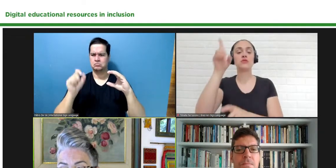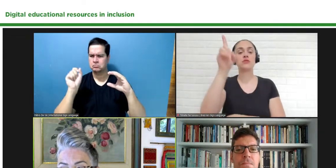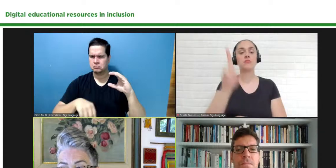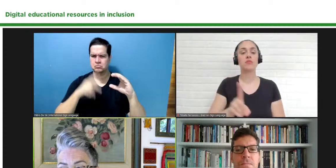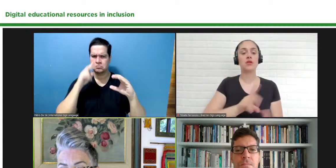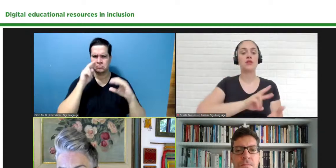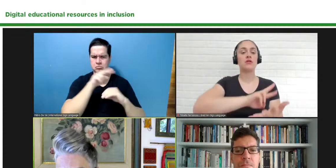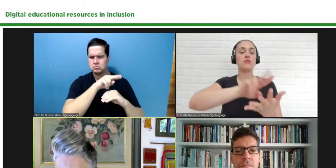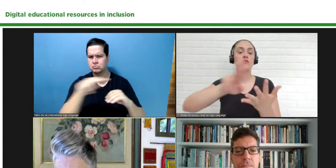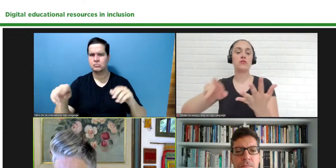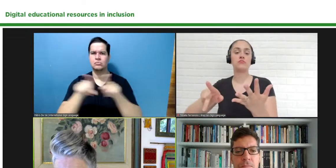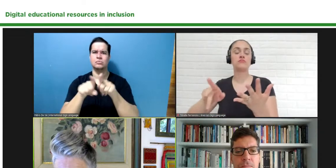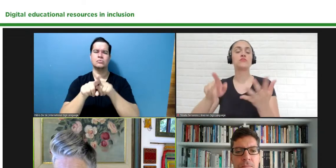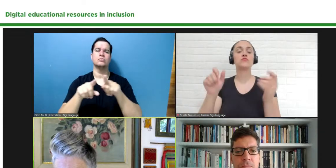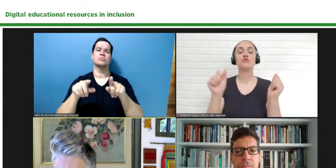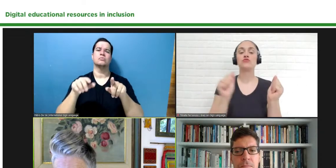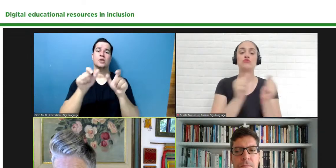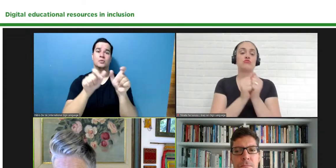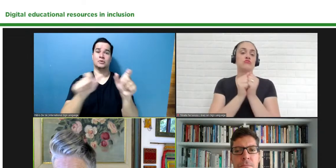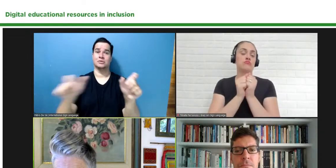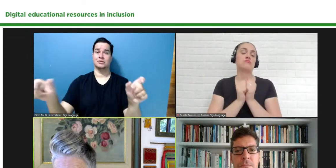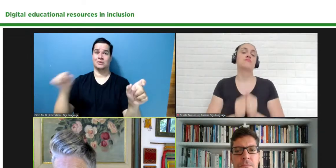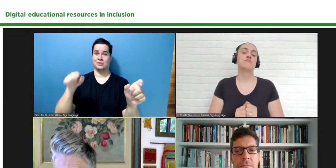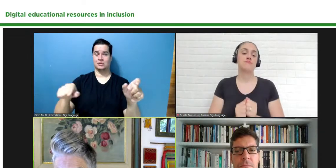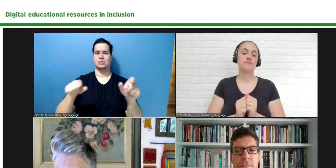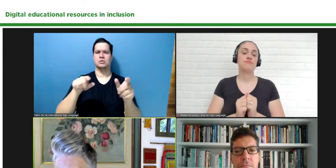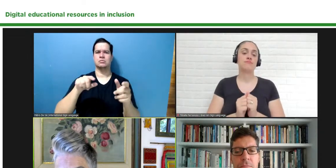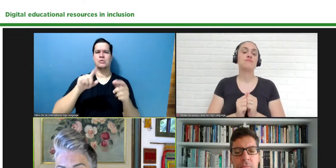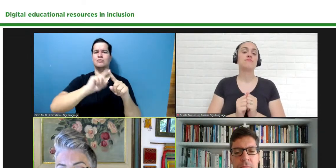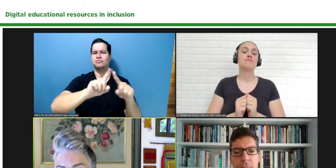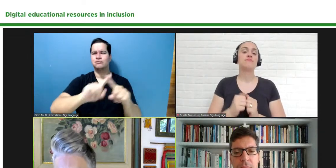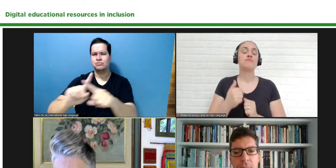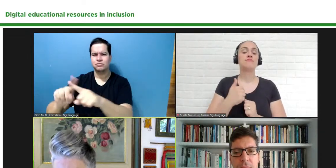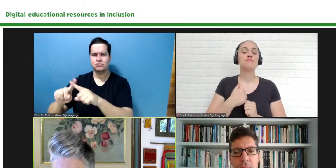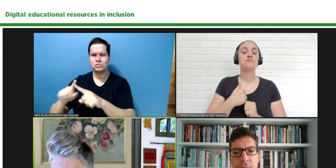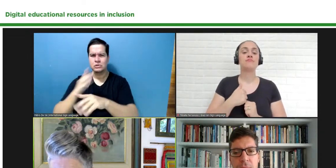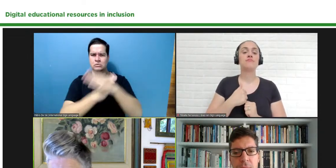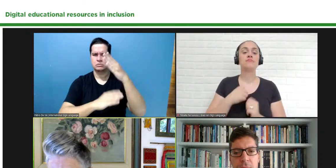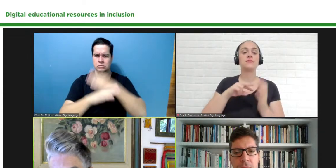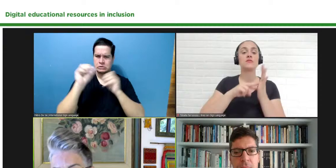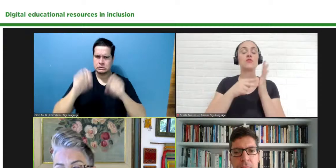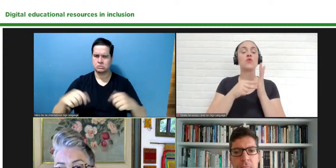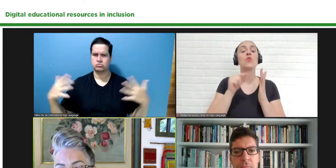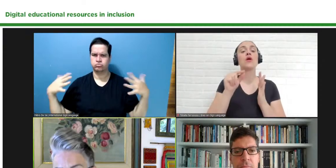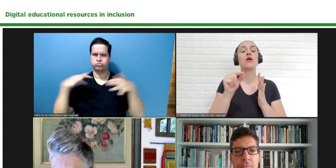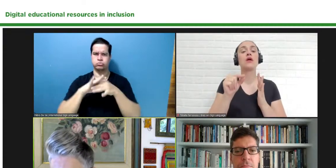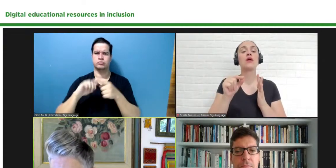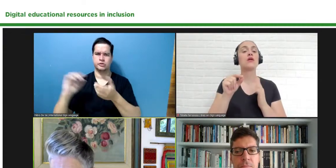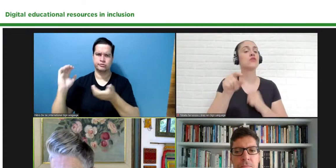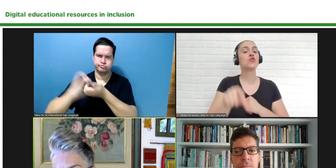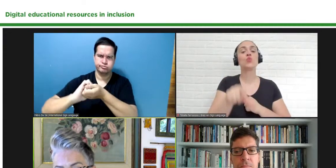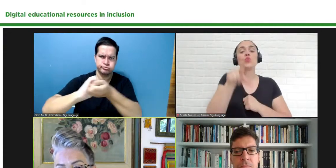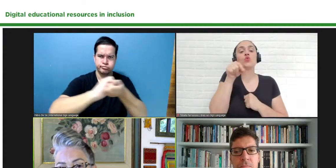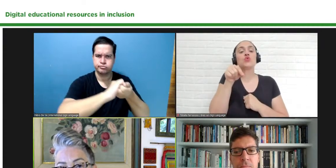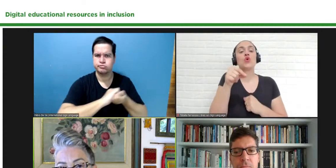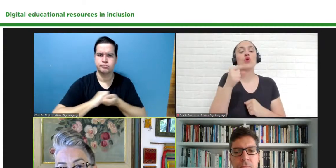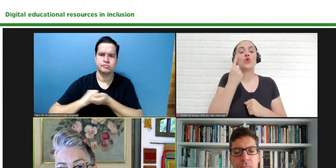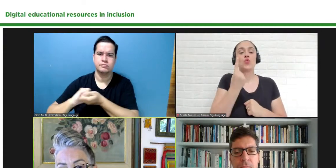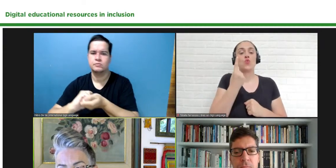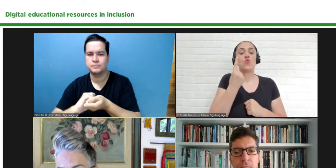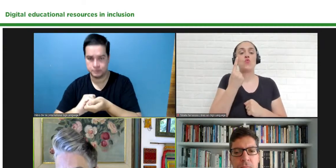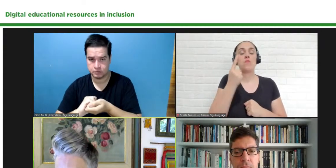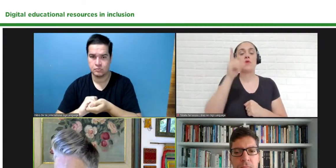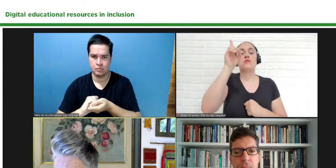the same time. I mean, we do not choose one accessibility at a